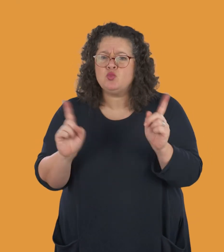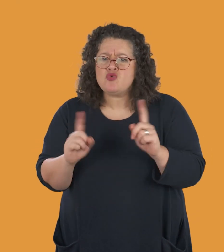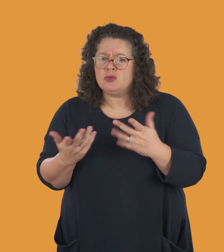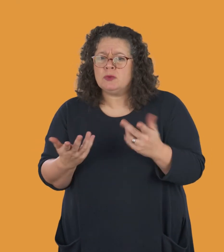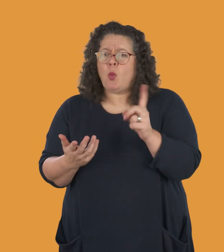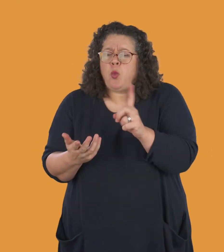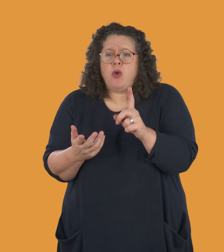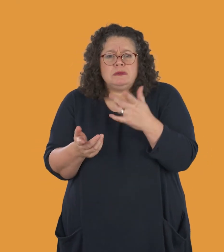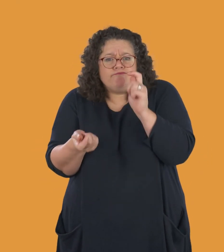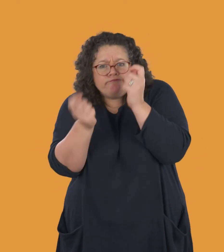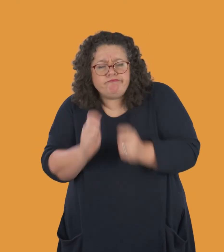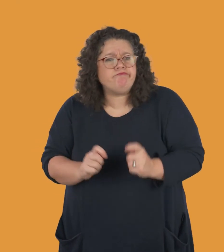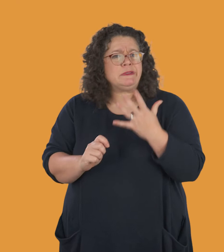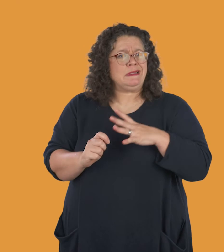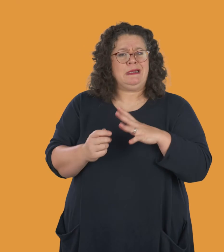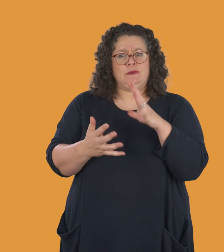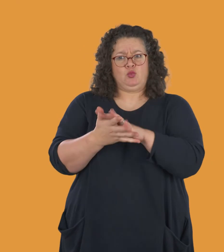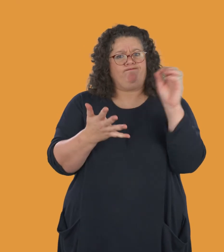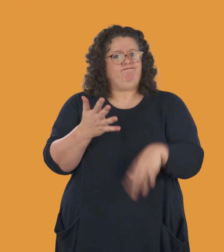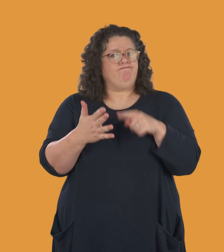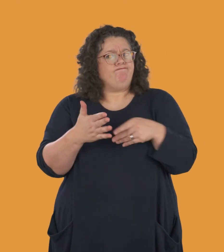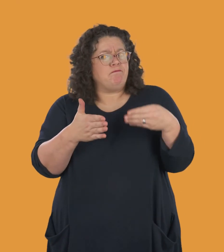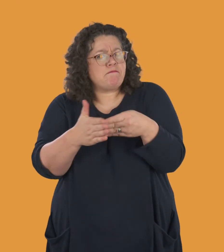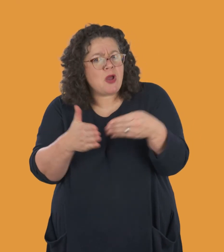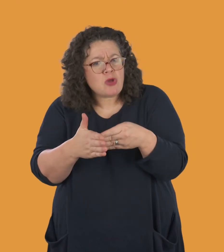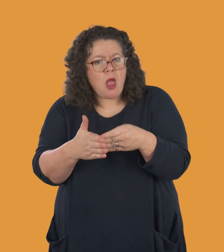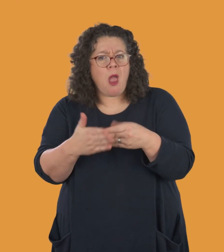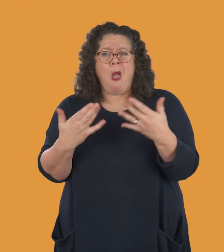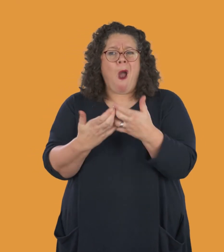the barrier, and how these relate to your planned campaign activities.